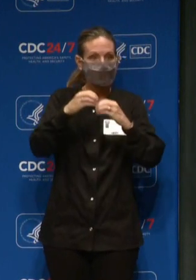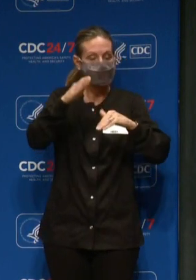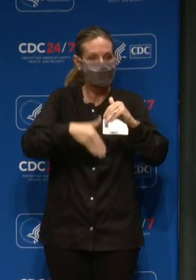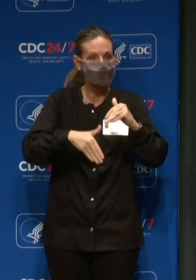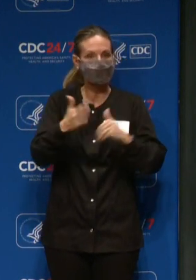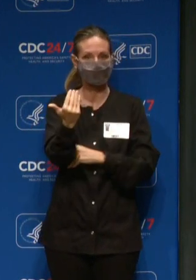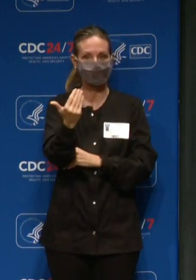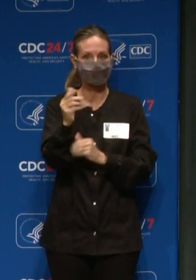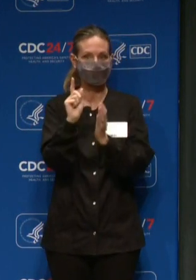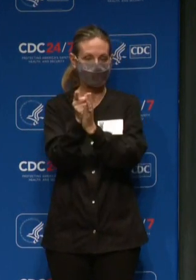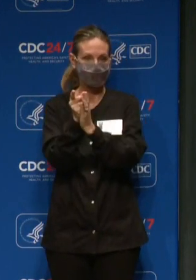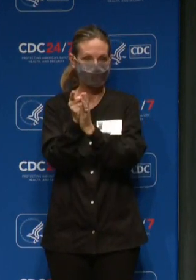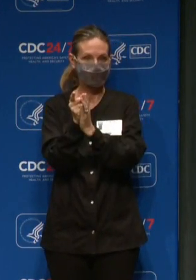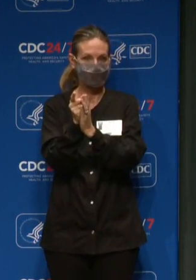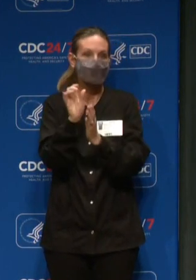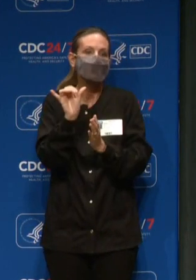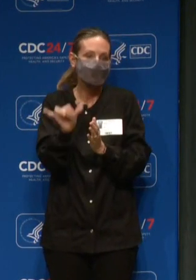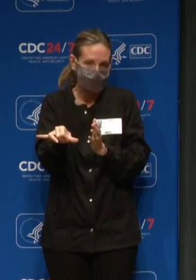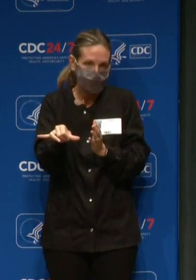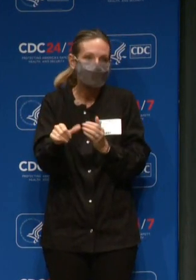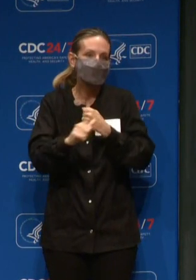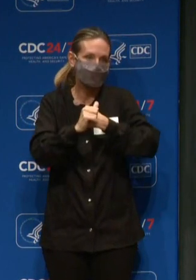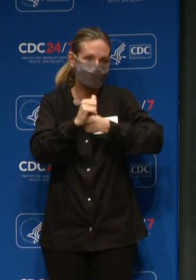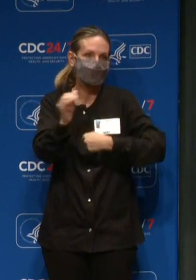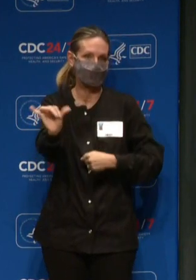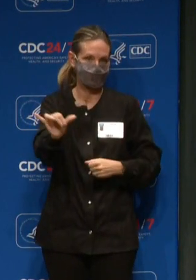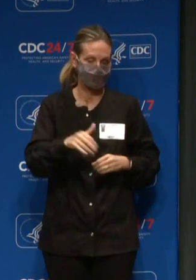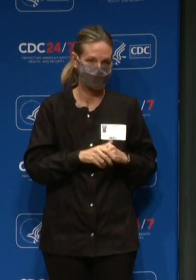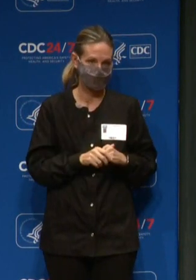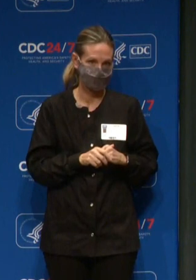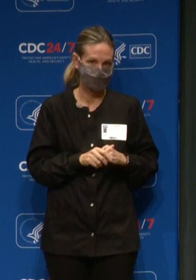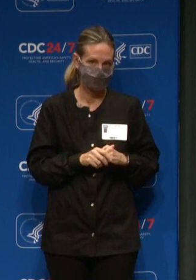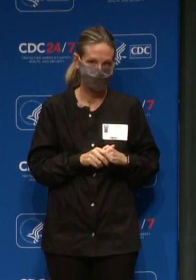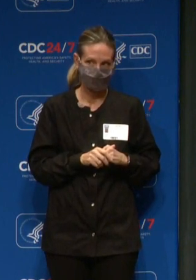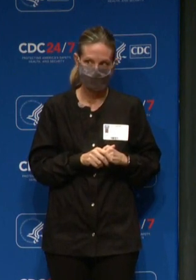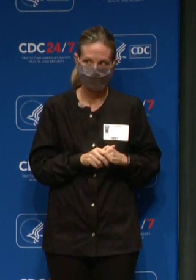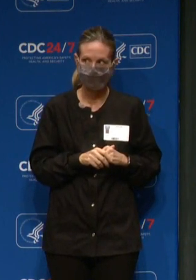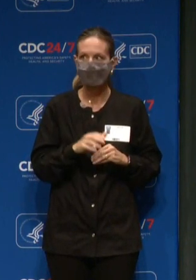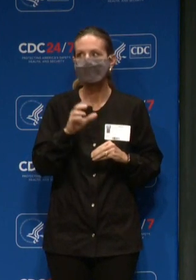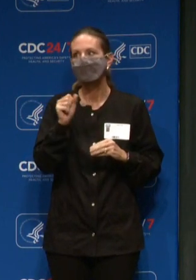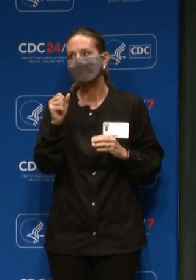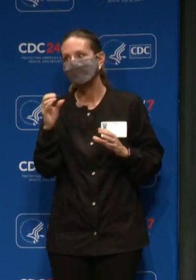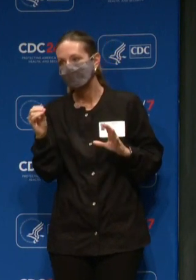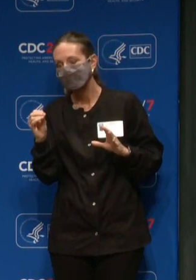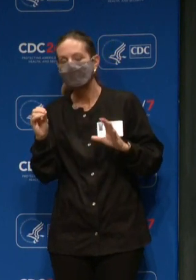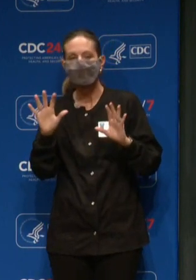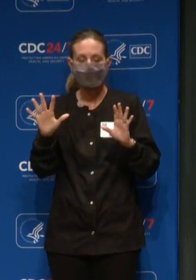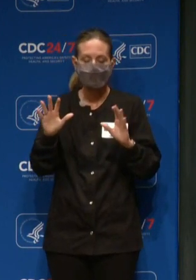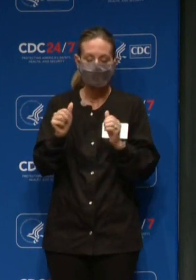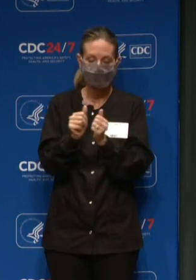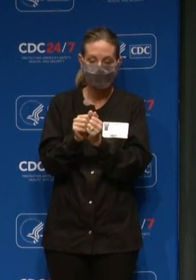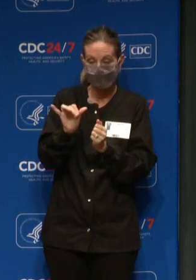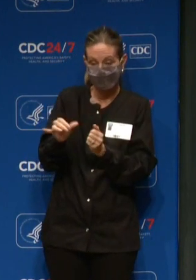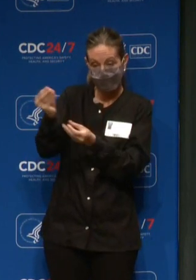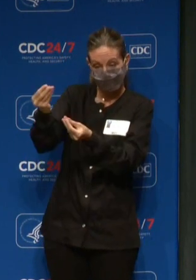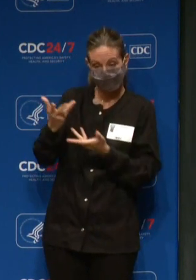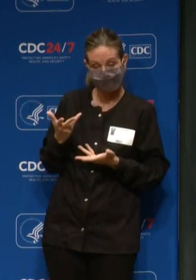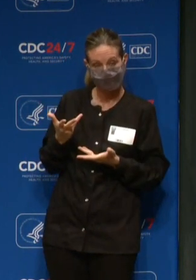minutes, became infected. And clarifying that new science, that new data